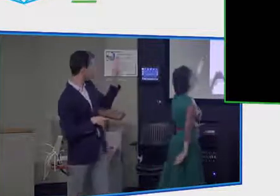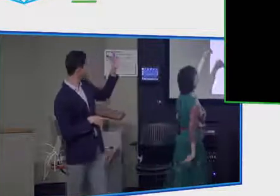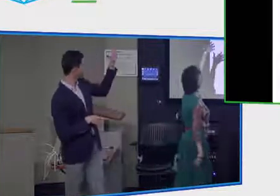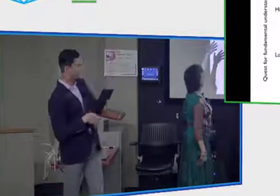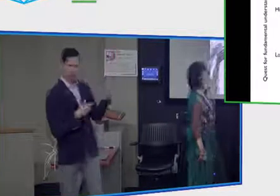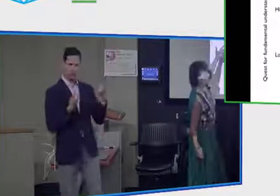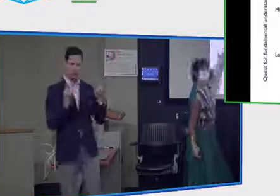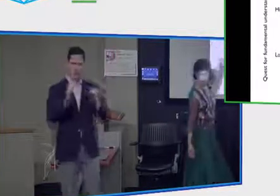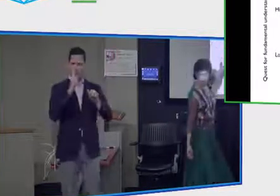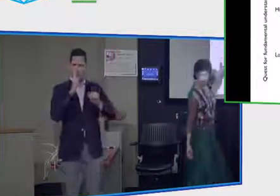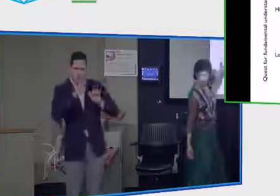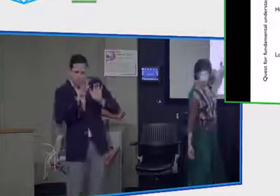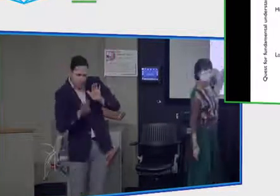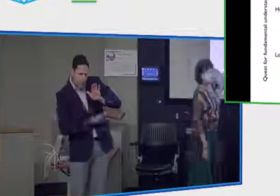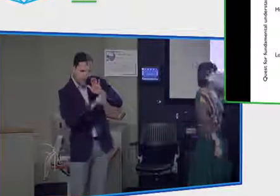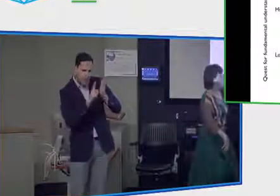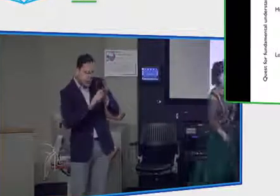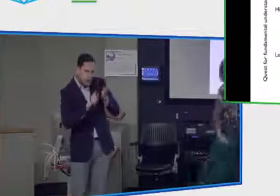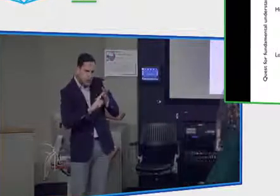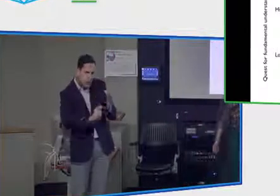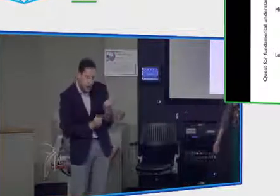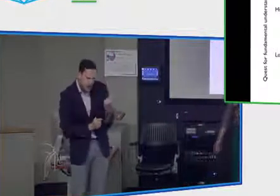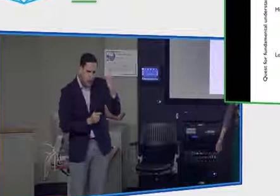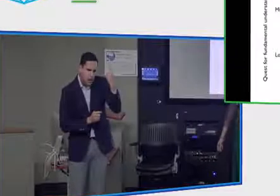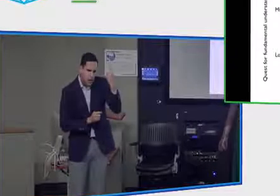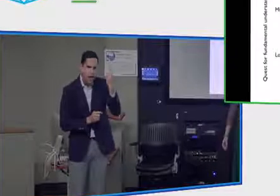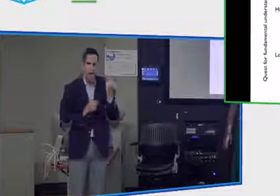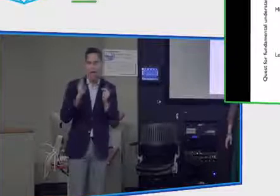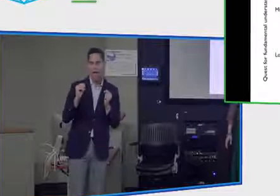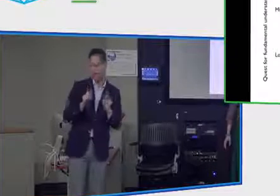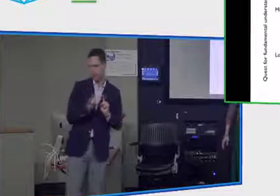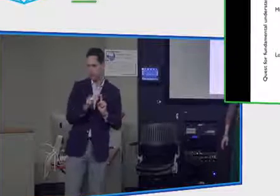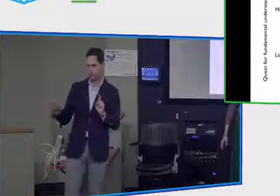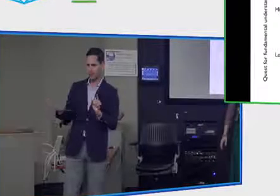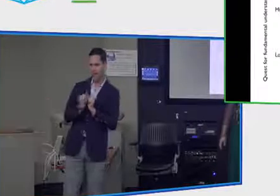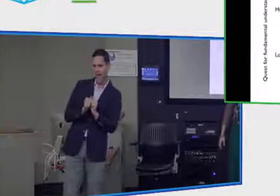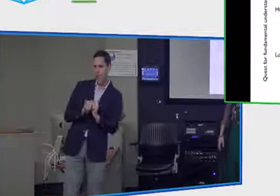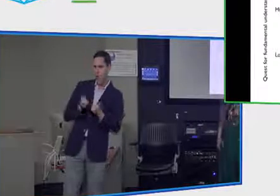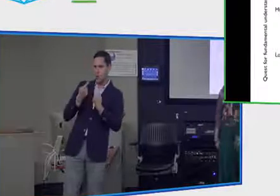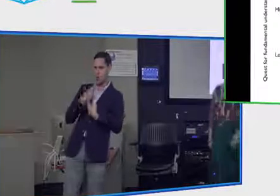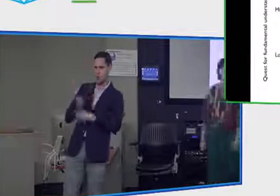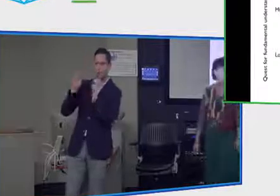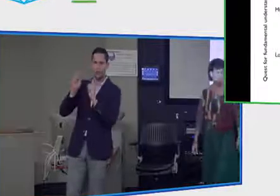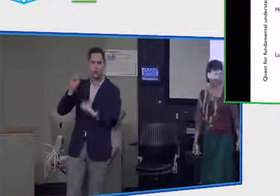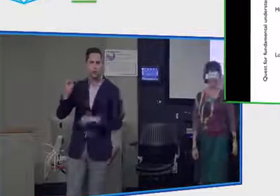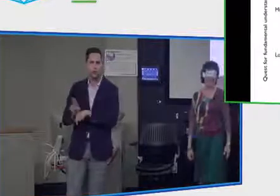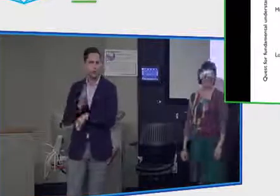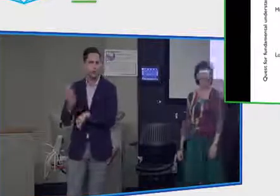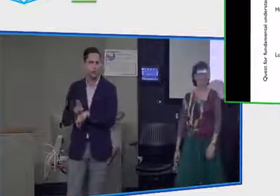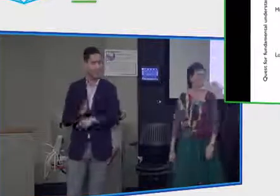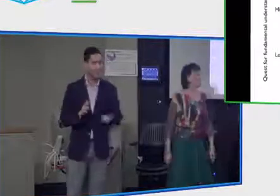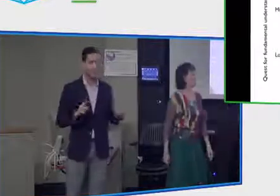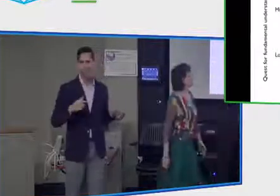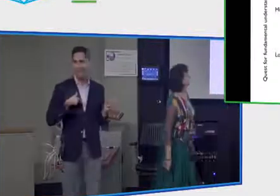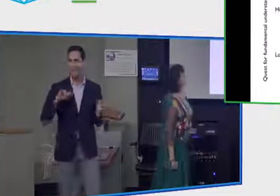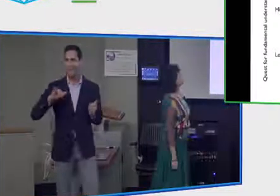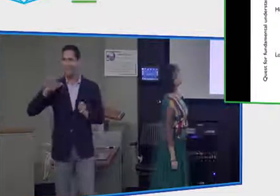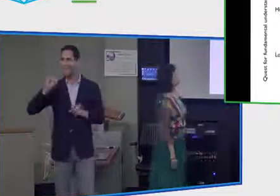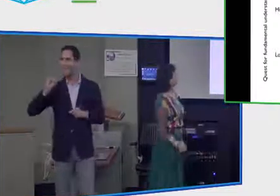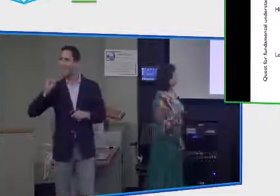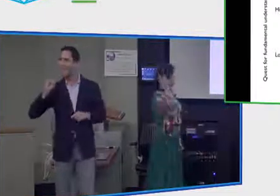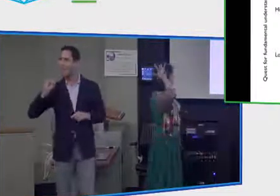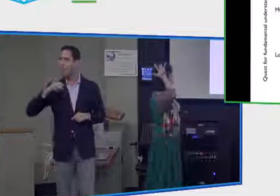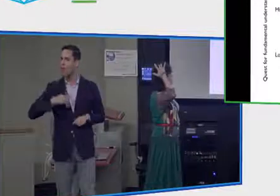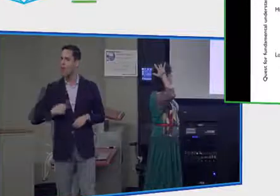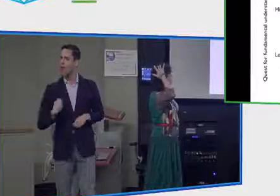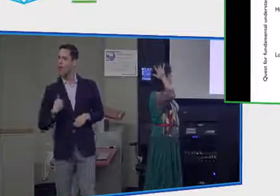understanding and consideration of use. I play Vanna. Doesn't she do a great job at it? All right, so when you